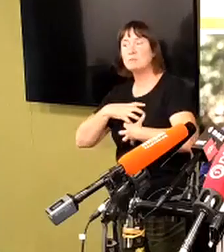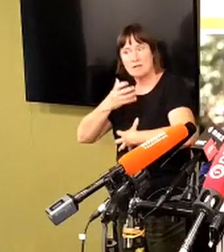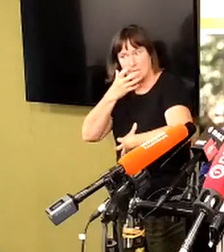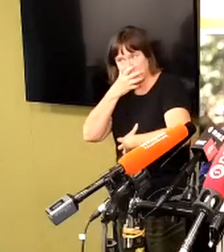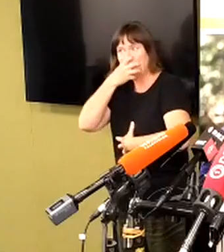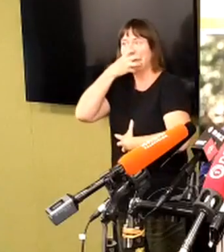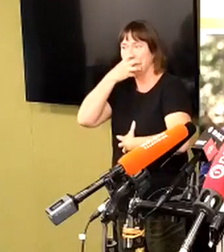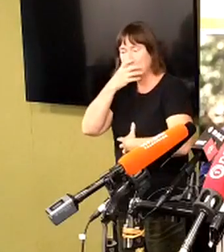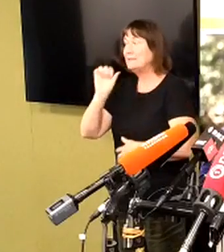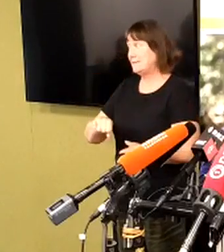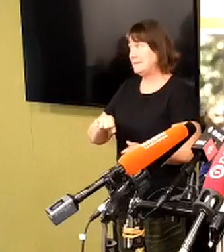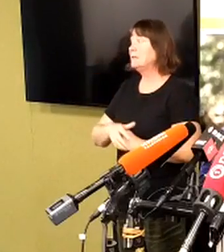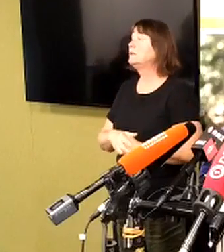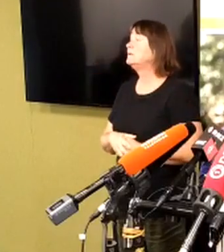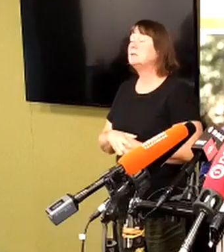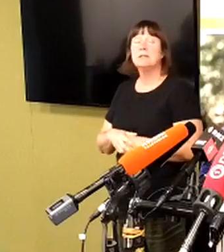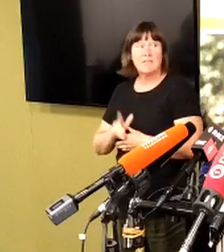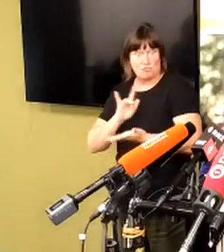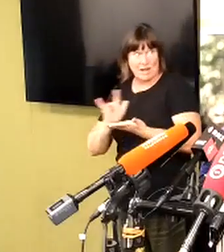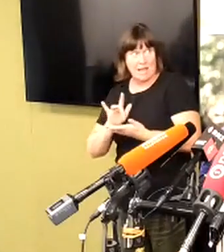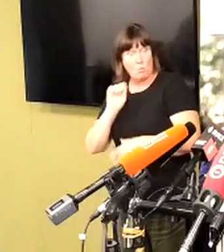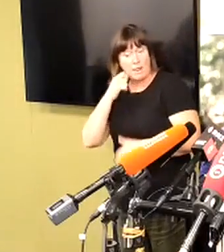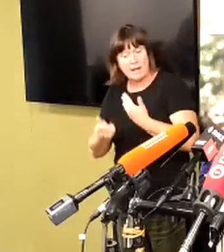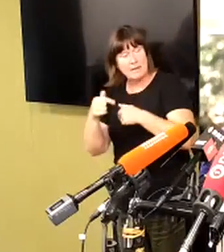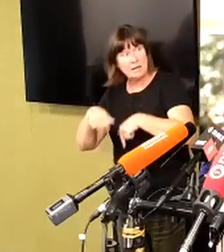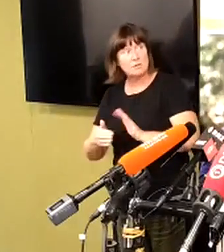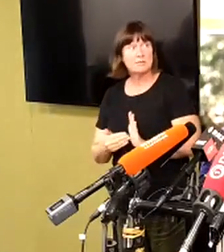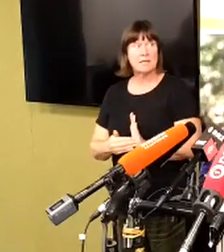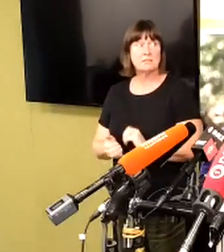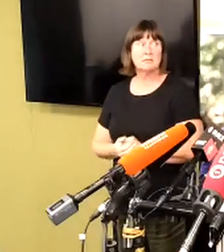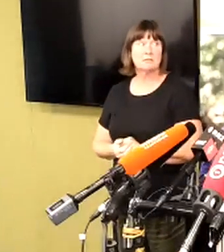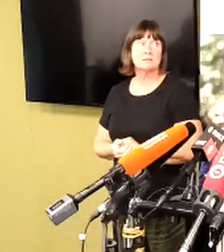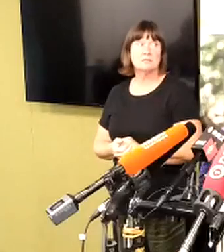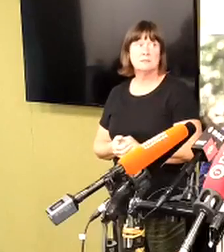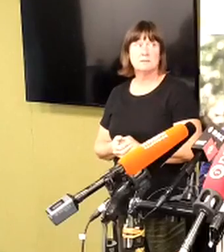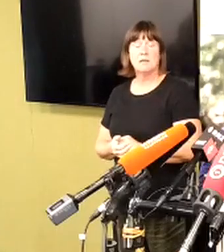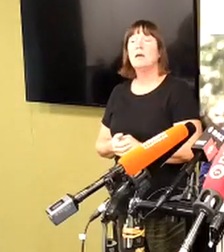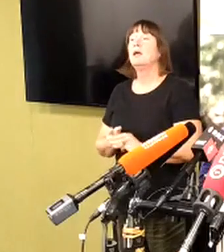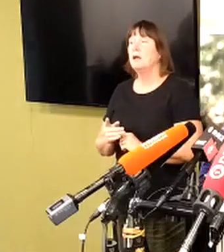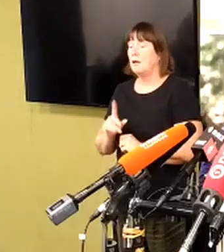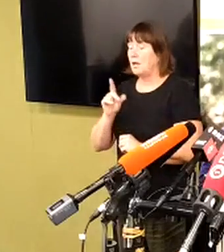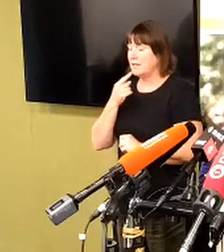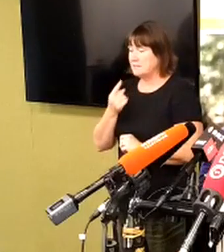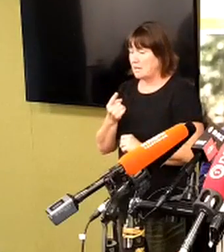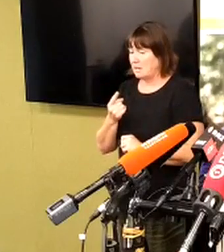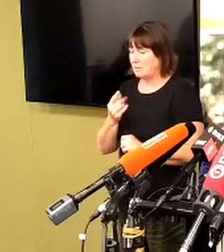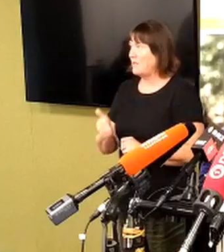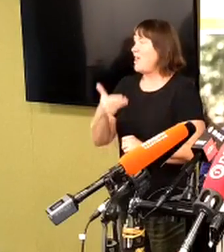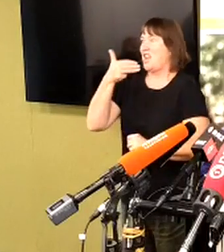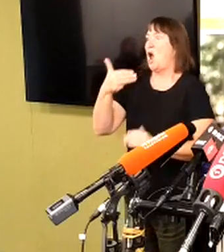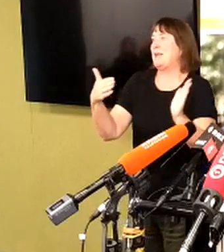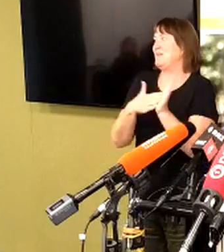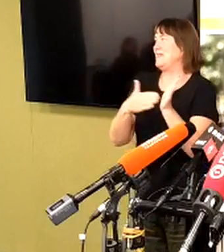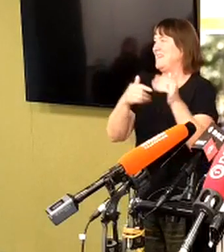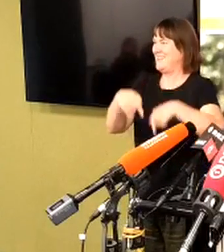Yeah, the N95 masks, yes. Is that likely to happen here in New Zealand as well, or what's the situation? Well, one thing I can say is we've got 9 million of